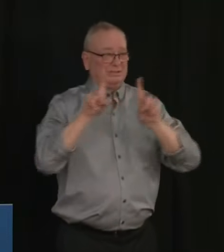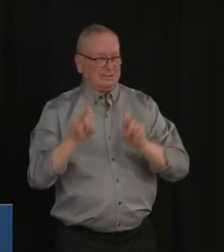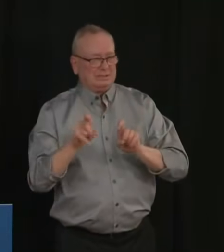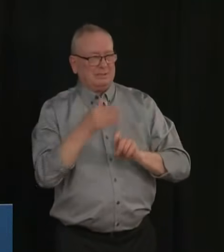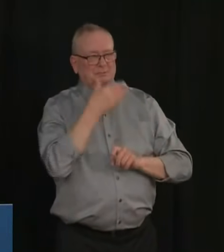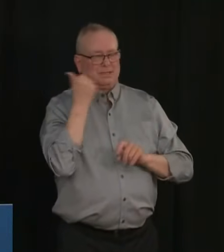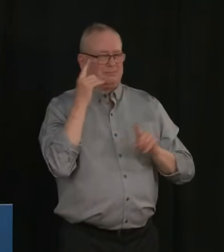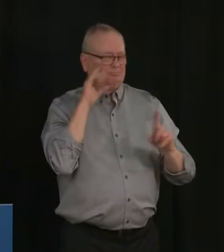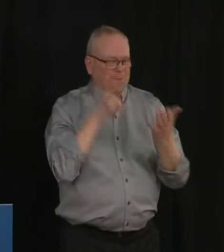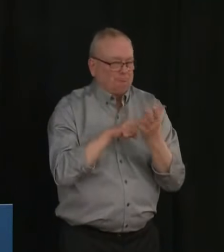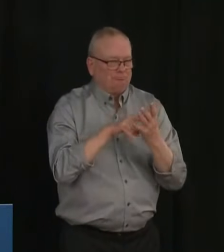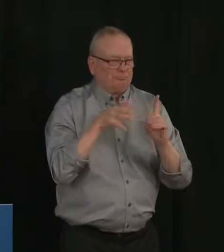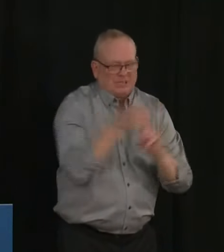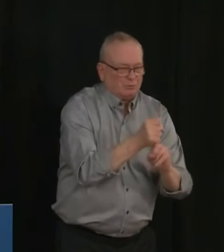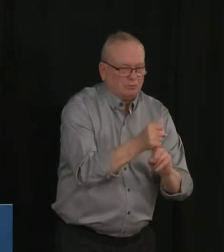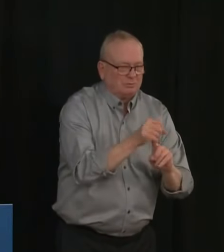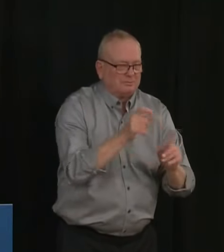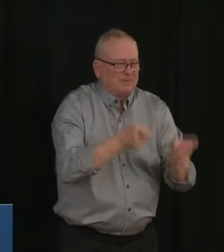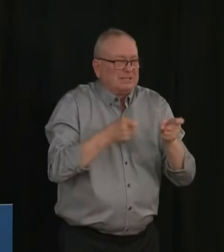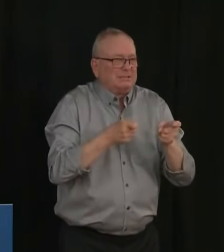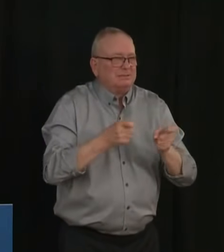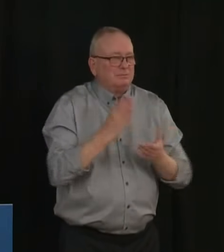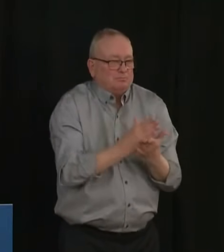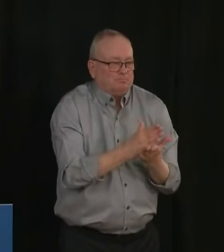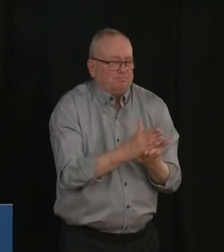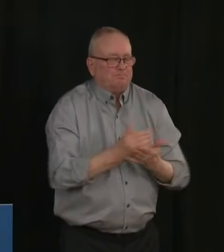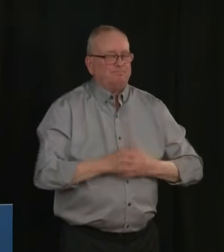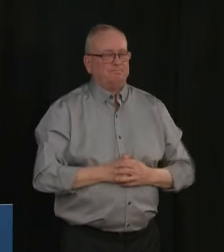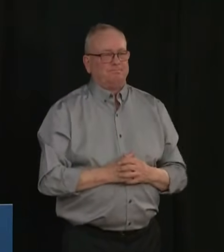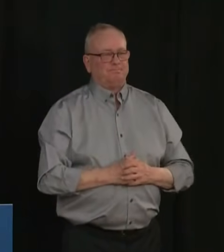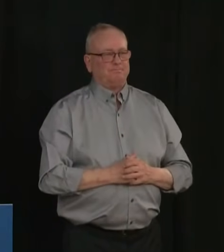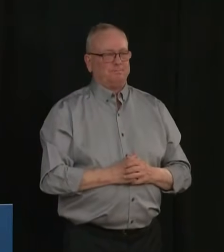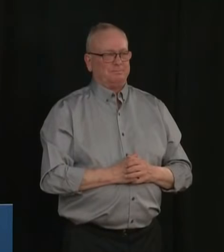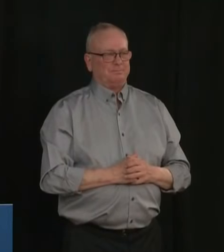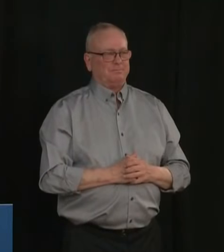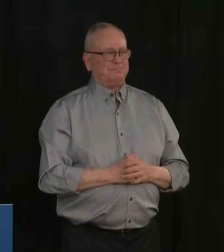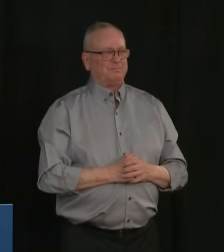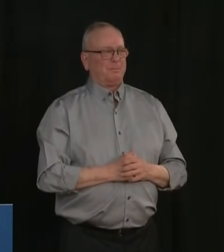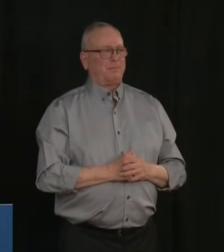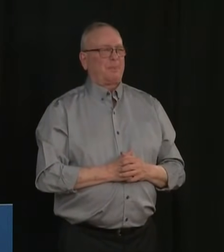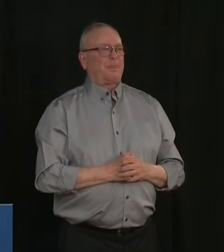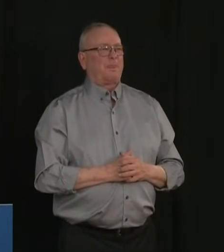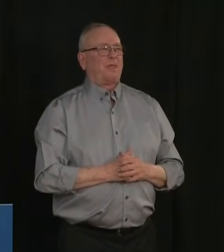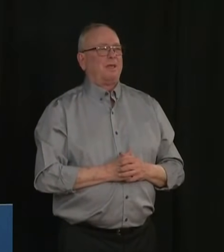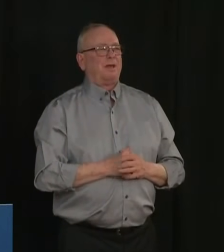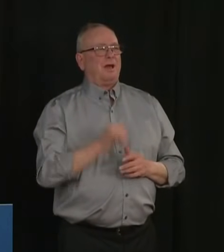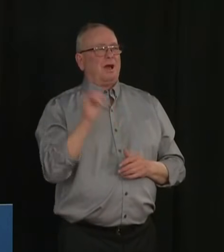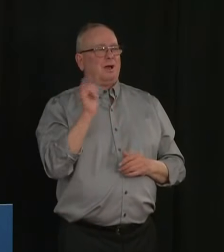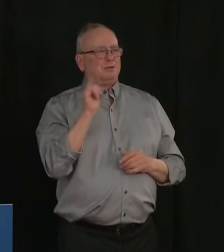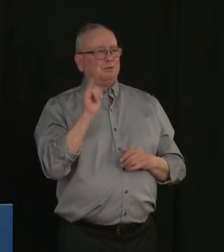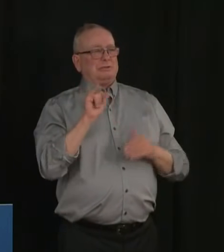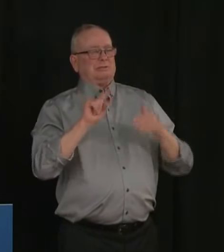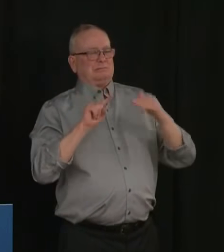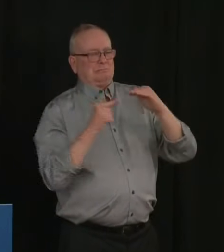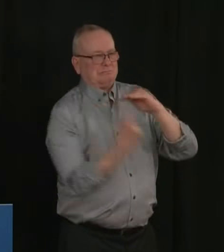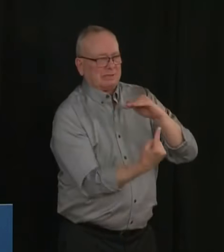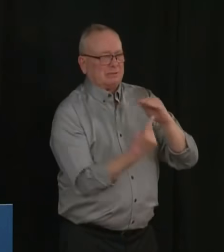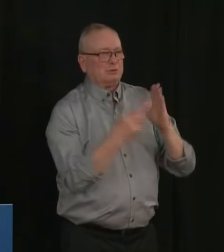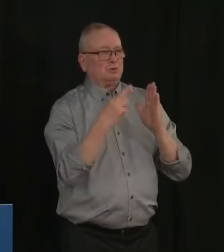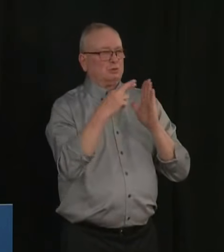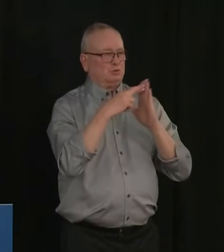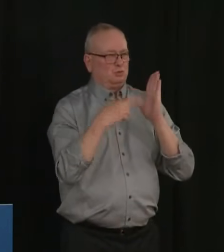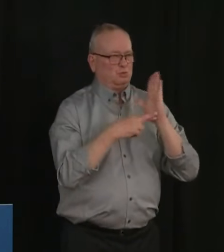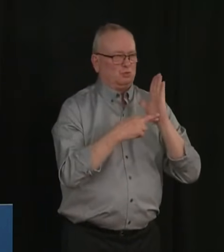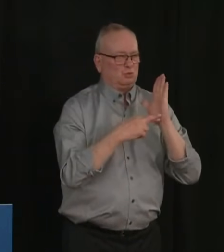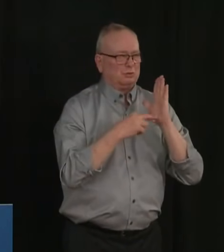and stopping their spread. Effective immediately, we are also aligning our isolation requirements for original COVID